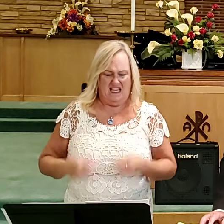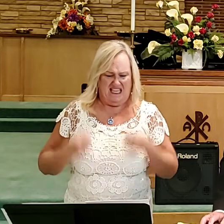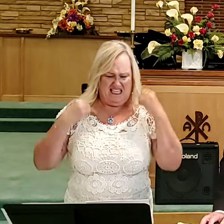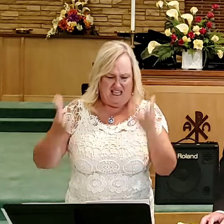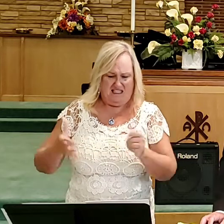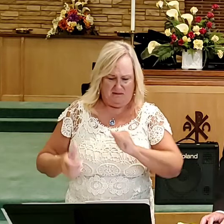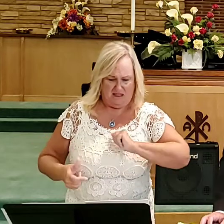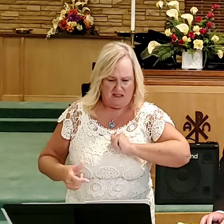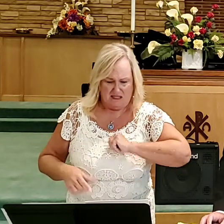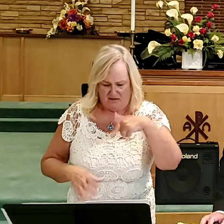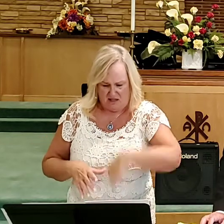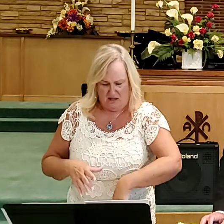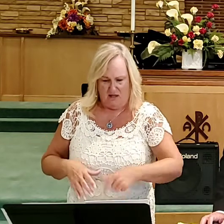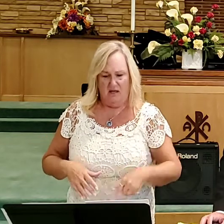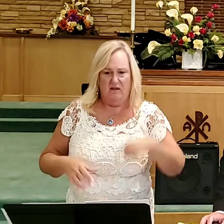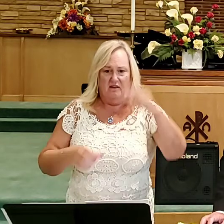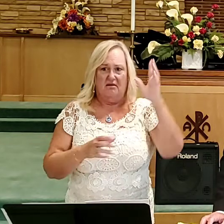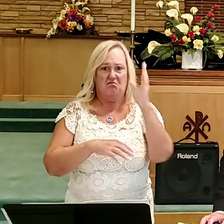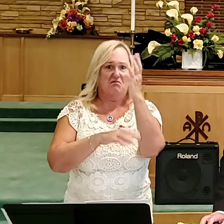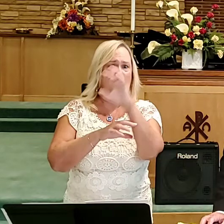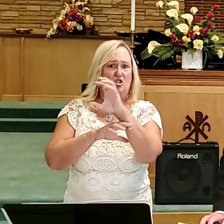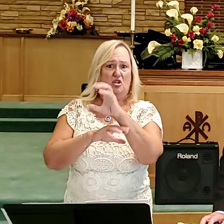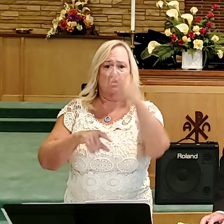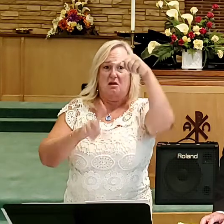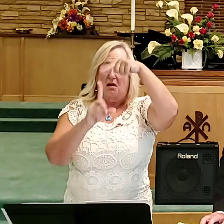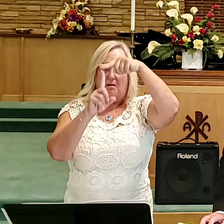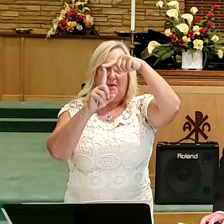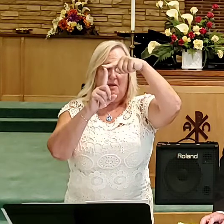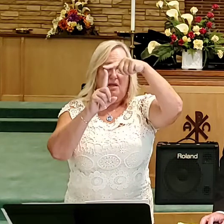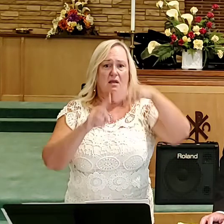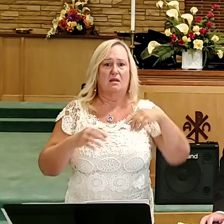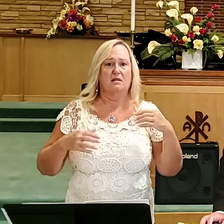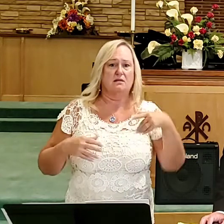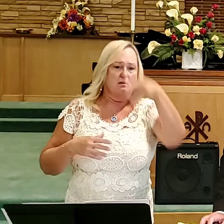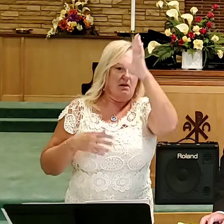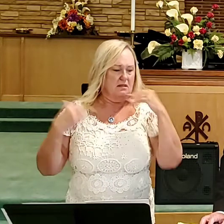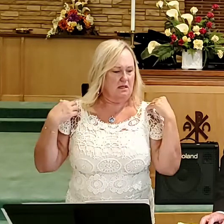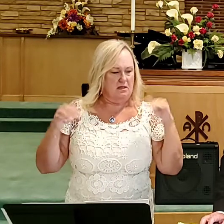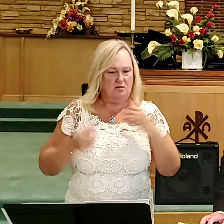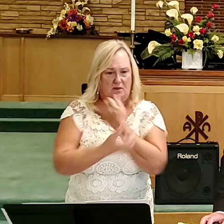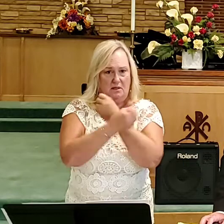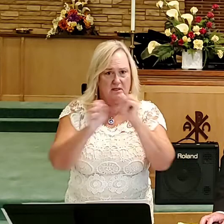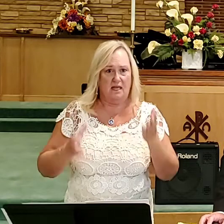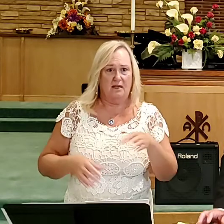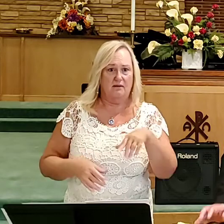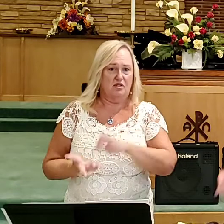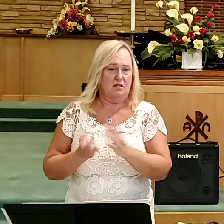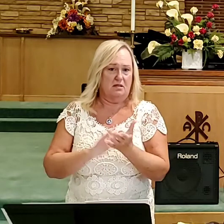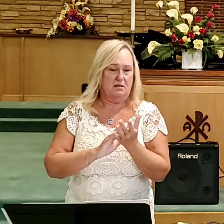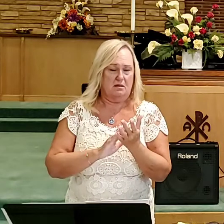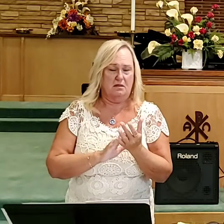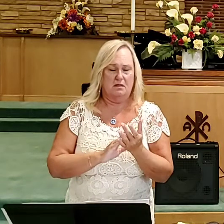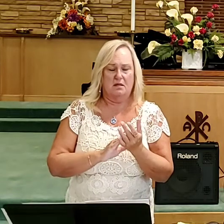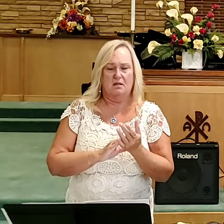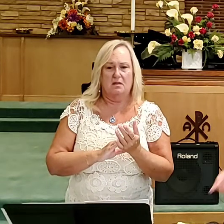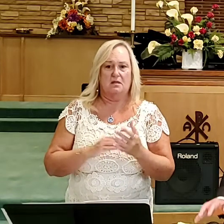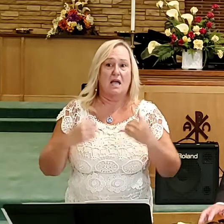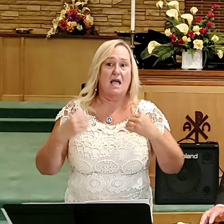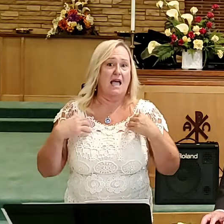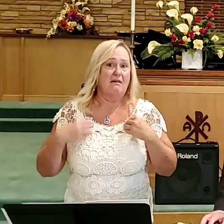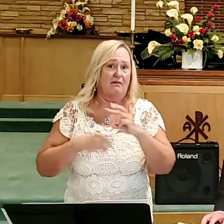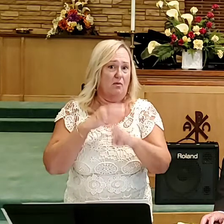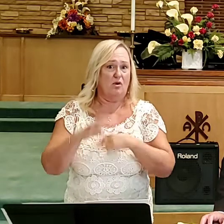down off the highest point of the Temple Mount so God's angels would save him. And to gain the